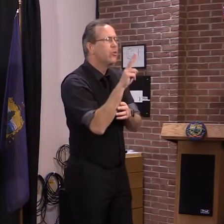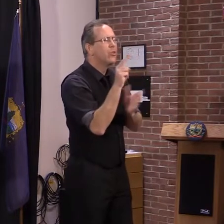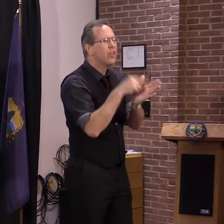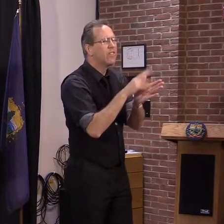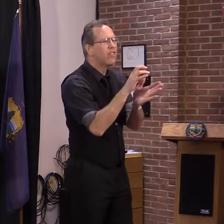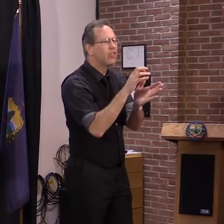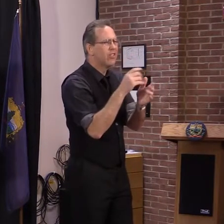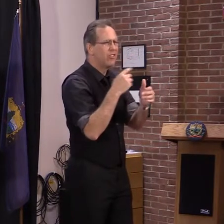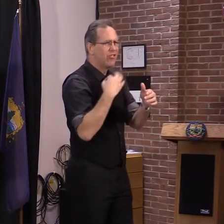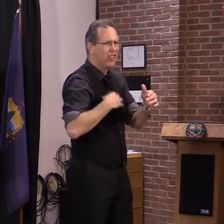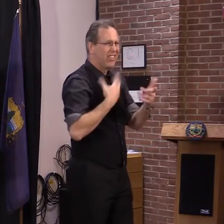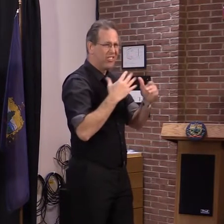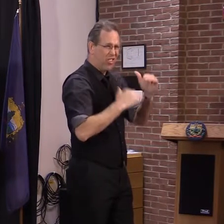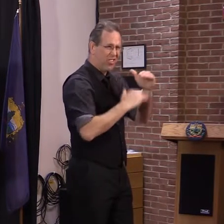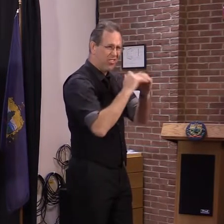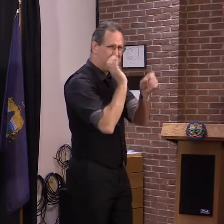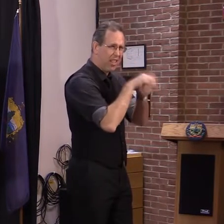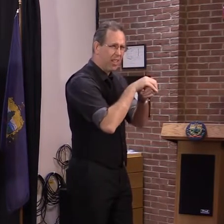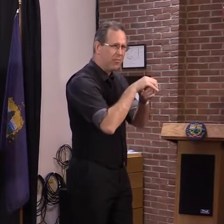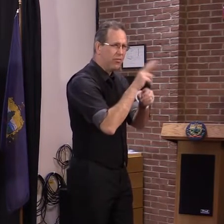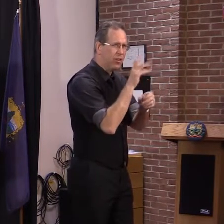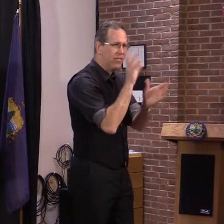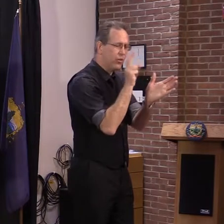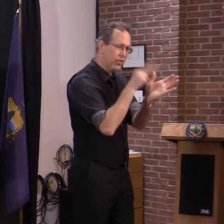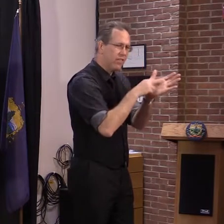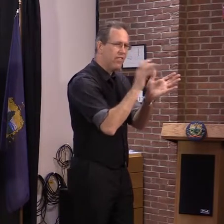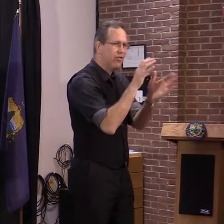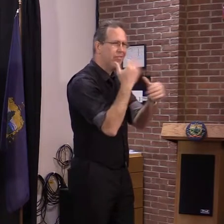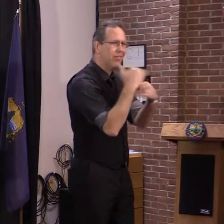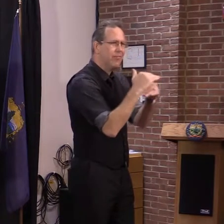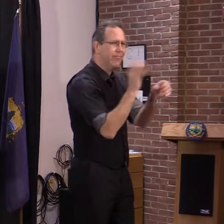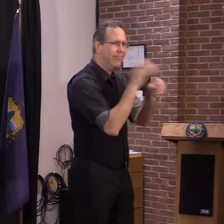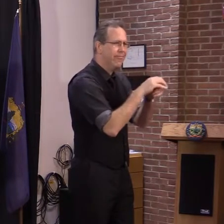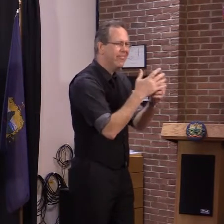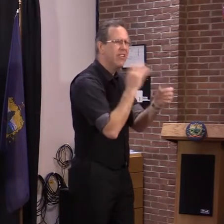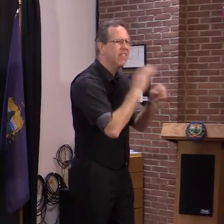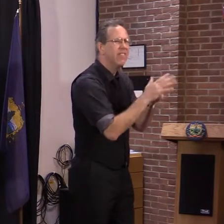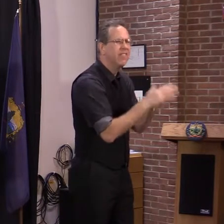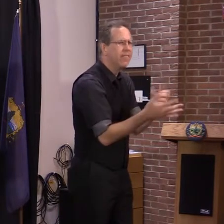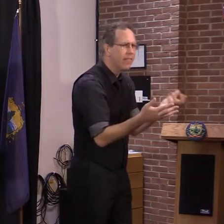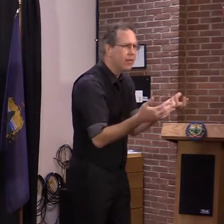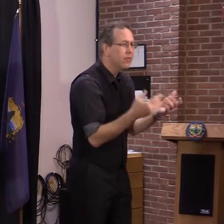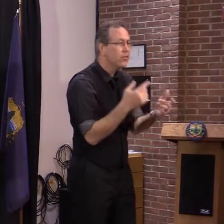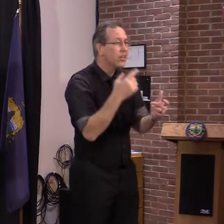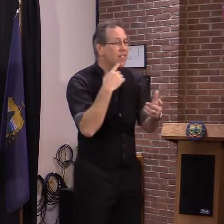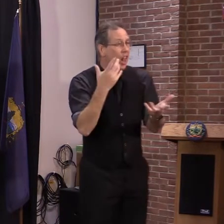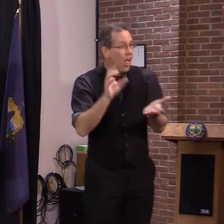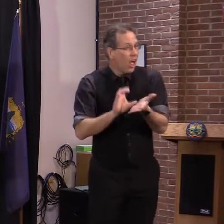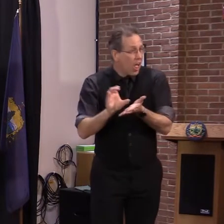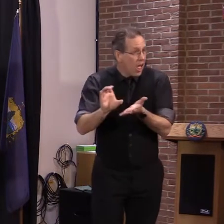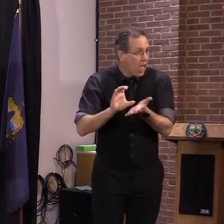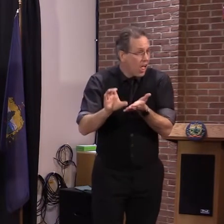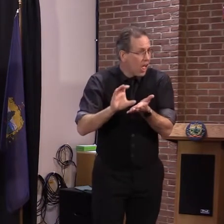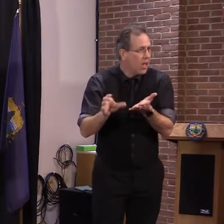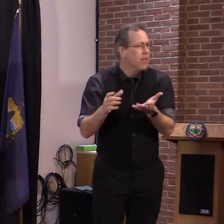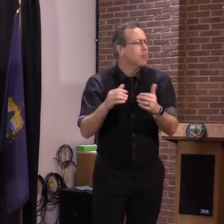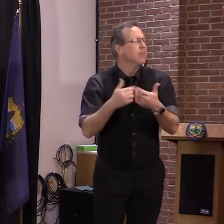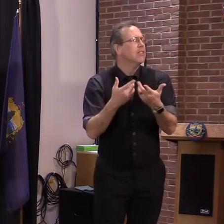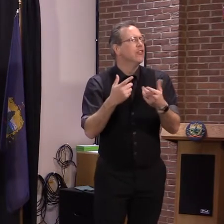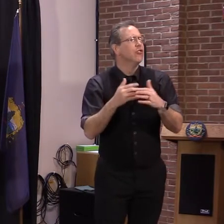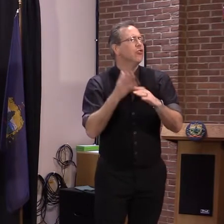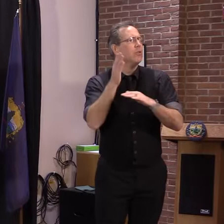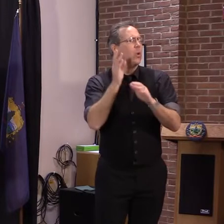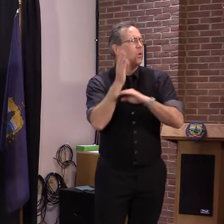$2,500 of interest paid per year. And Vermonters who have significant student loan payments often exceed that cap. We believe